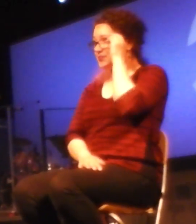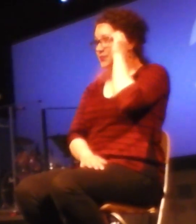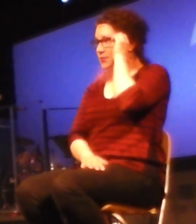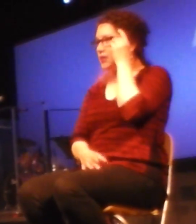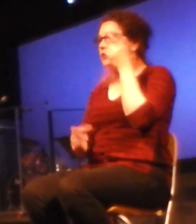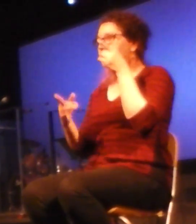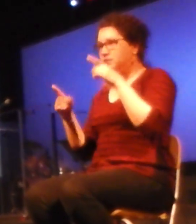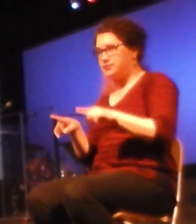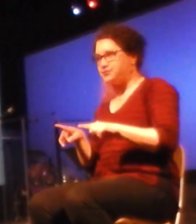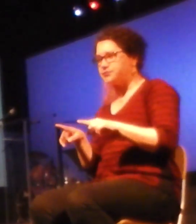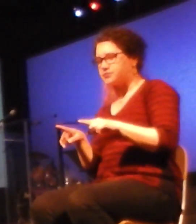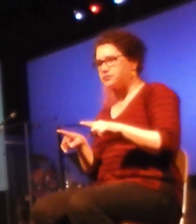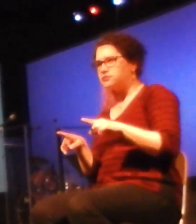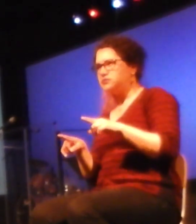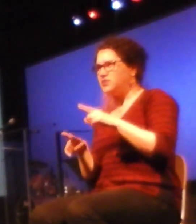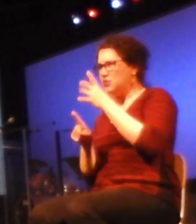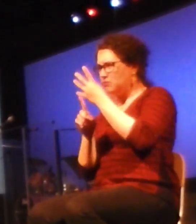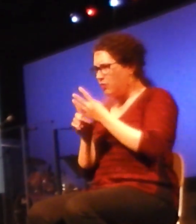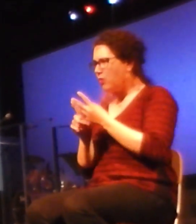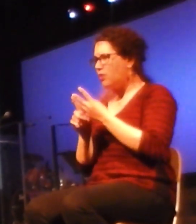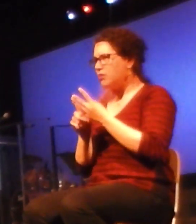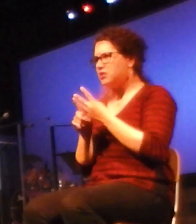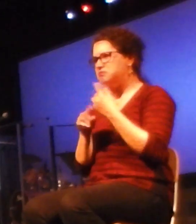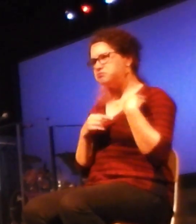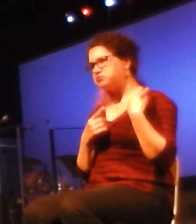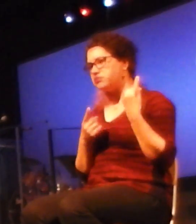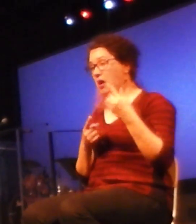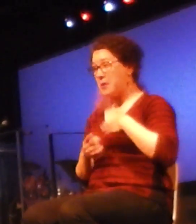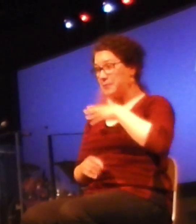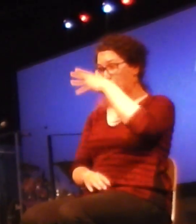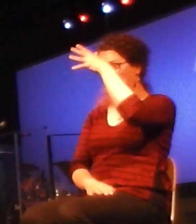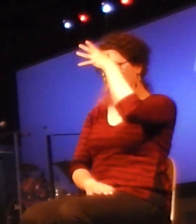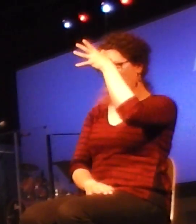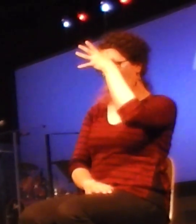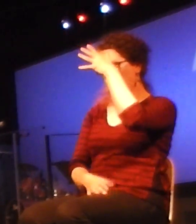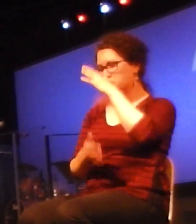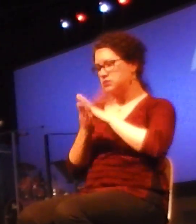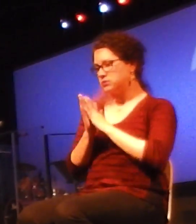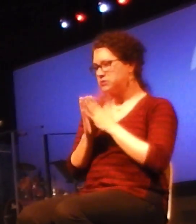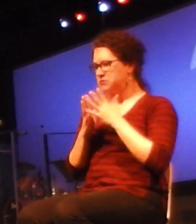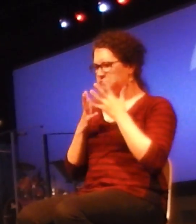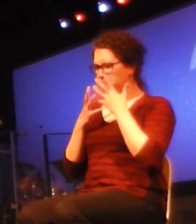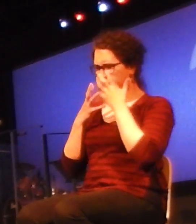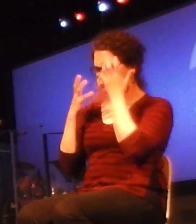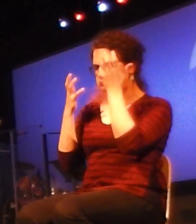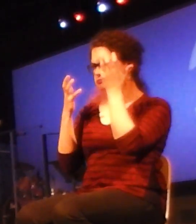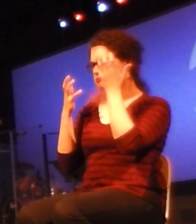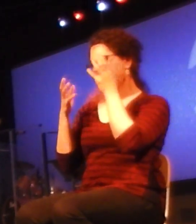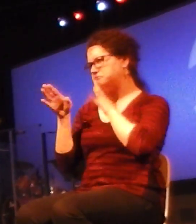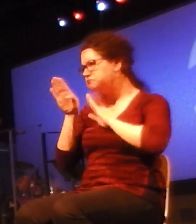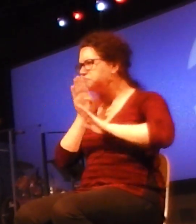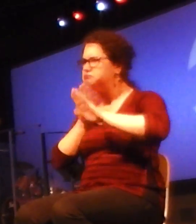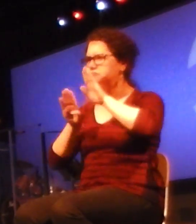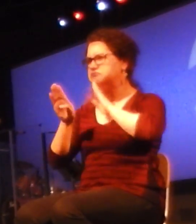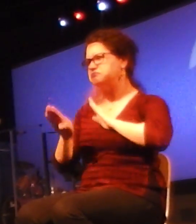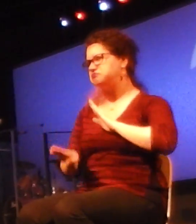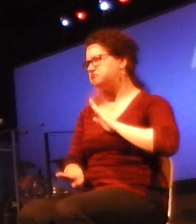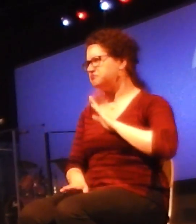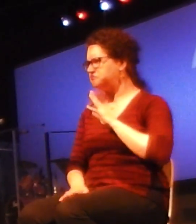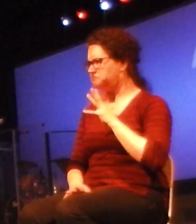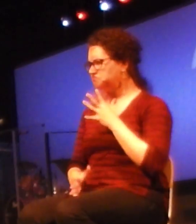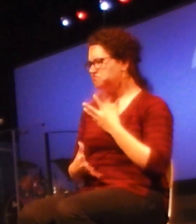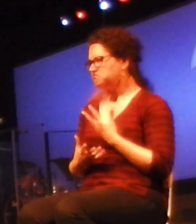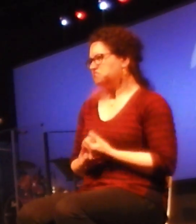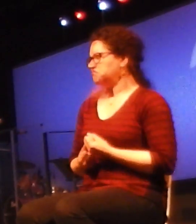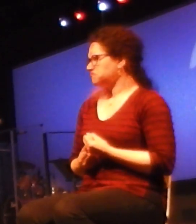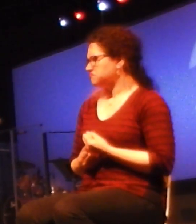So what happens is over the course of these 4 months, my dad gets more angry and more frustrated and bitter towards